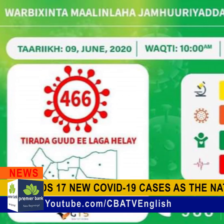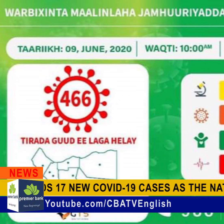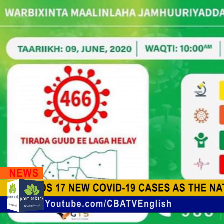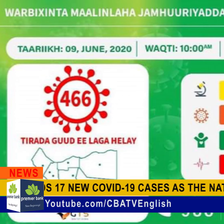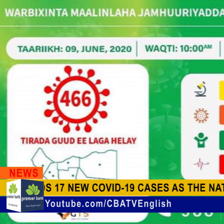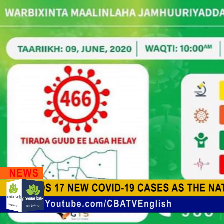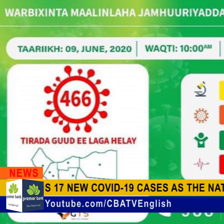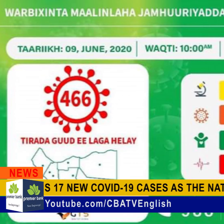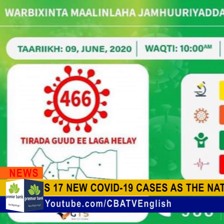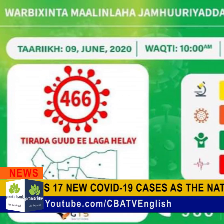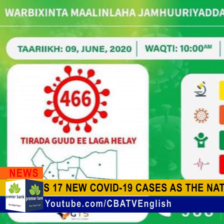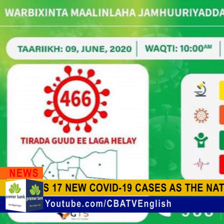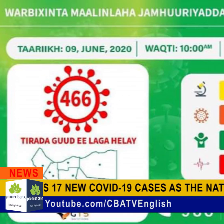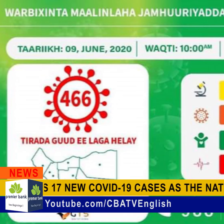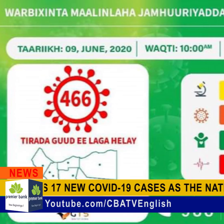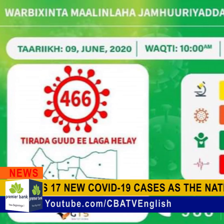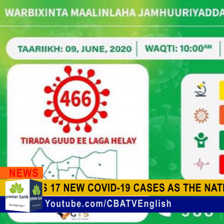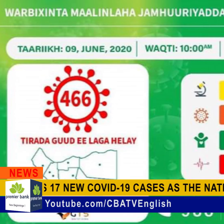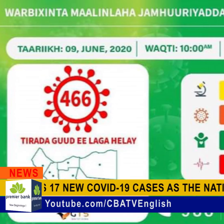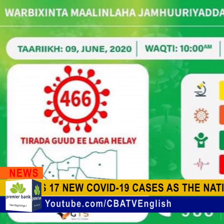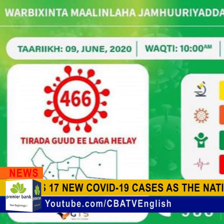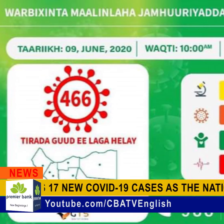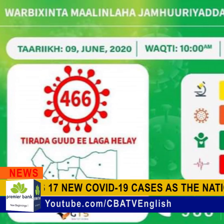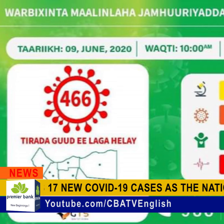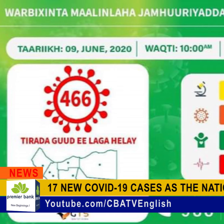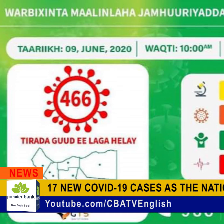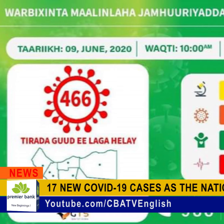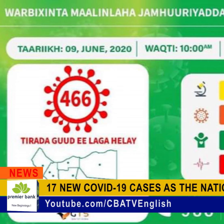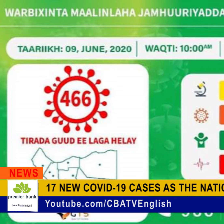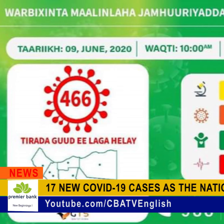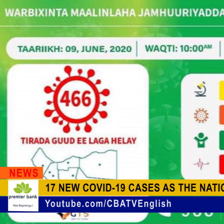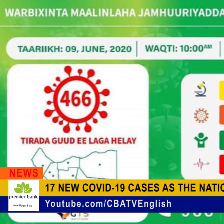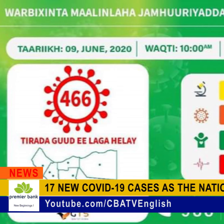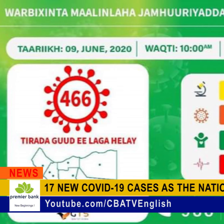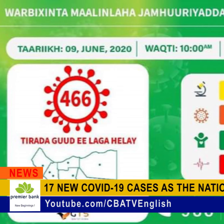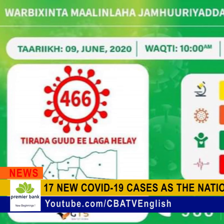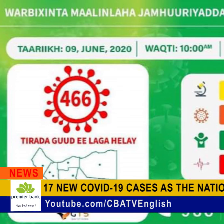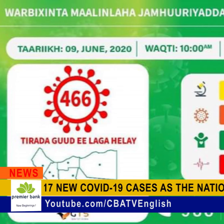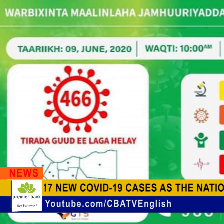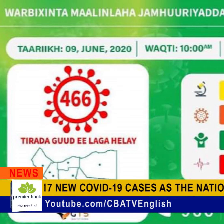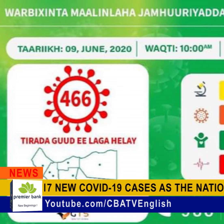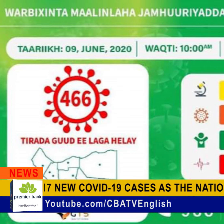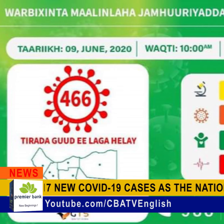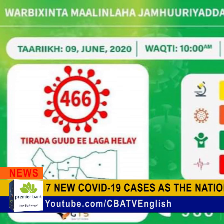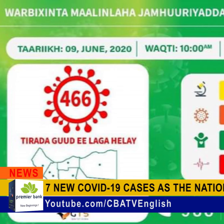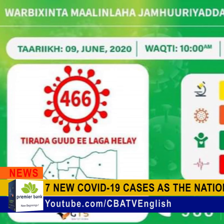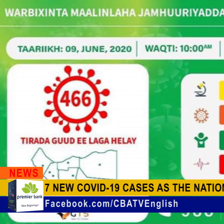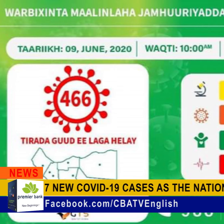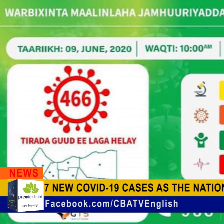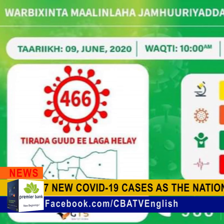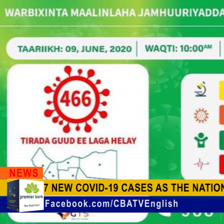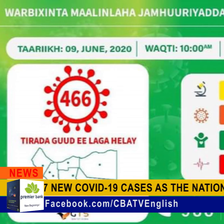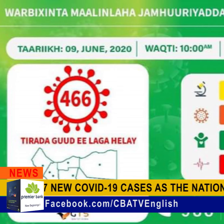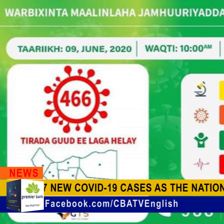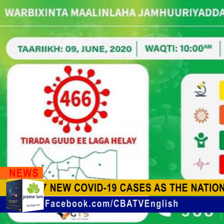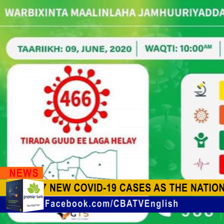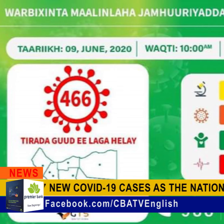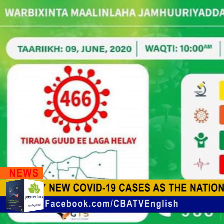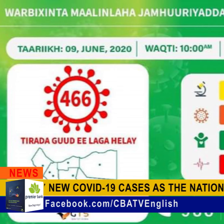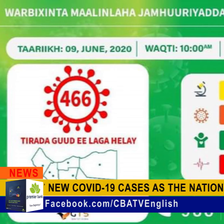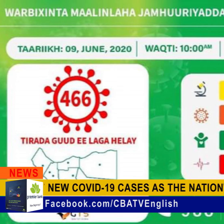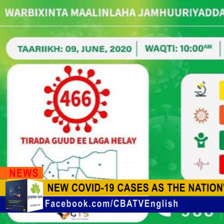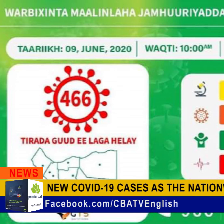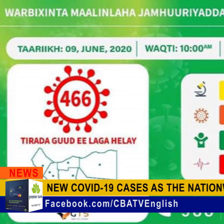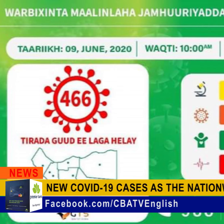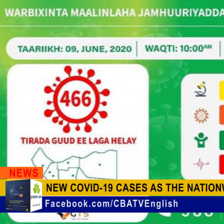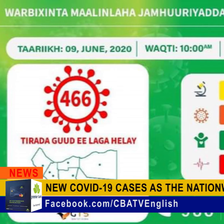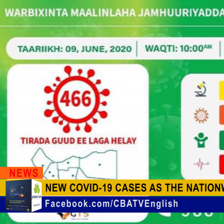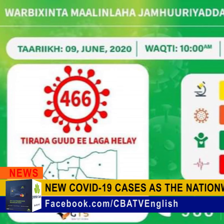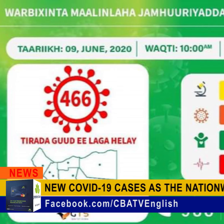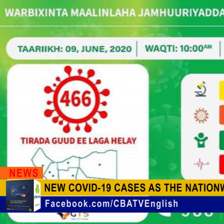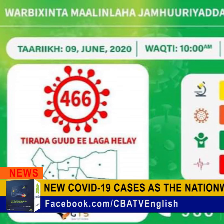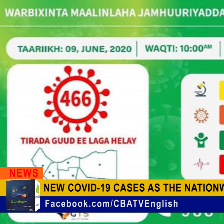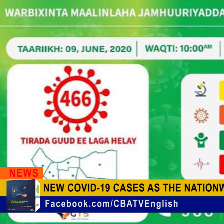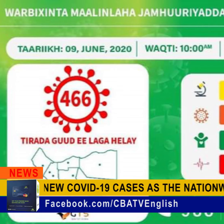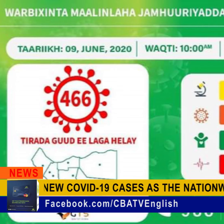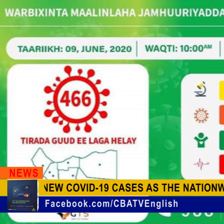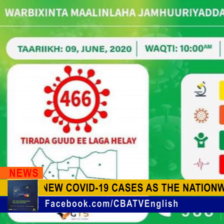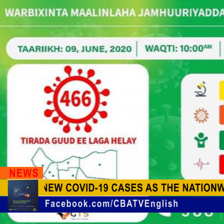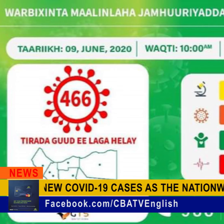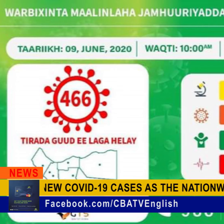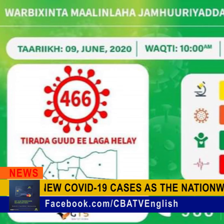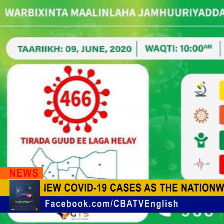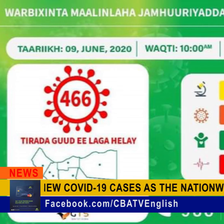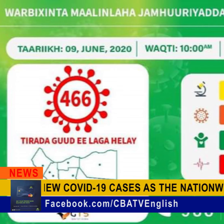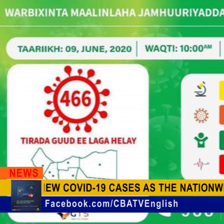the confirmed cases, 10 of them are male and the remaining 7 are female. All of the confirmed cases are Somalilanders, and their age ranges from